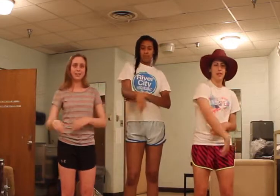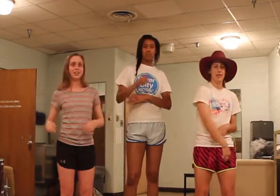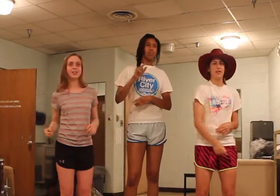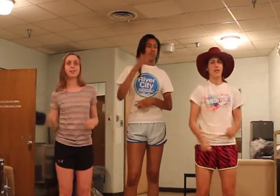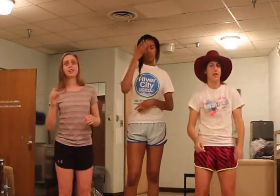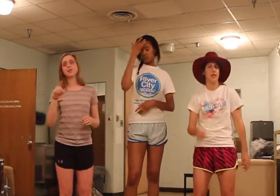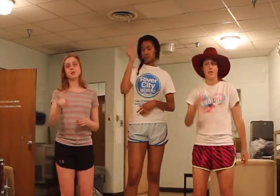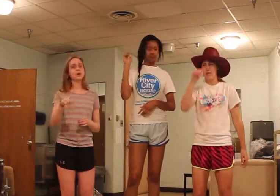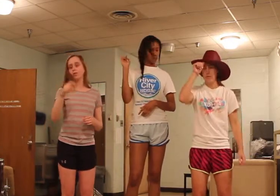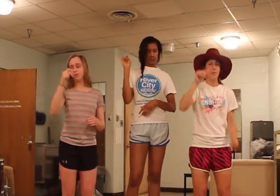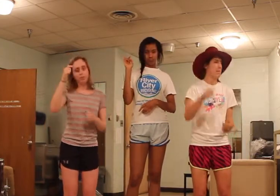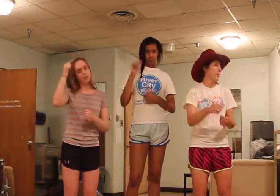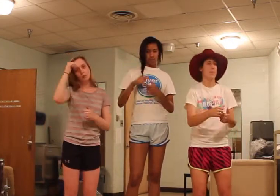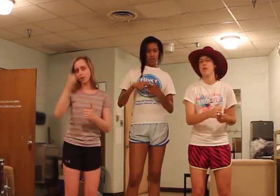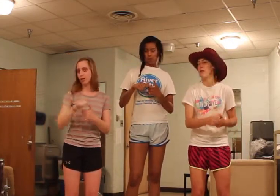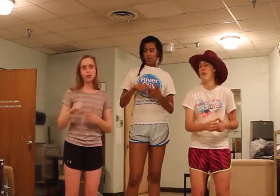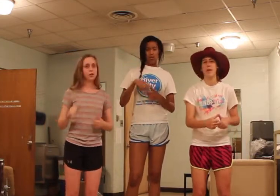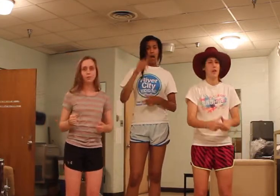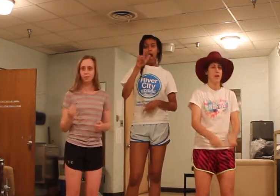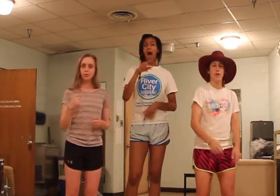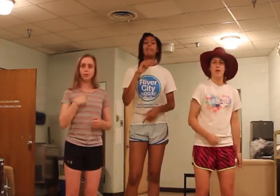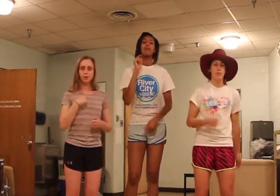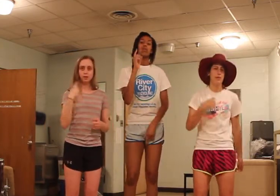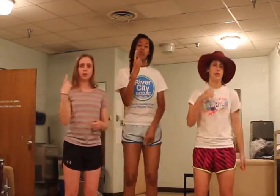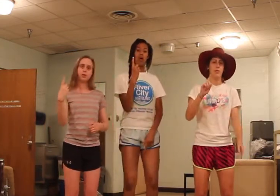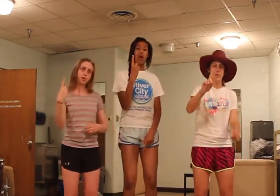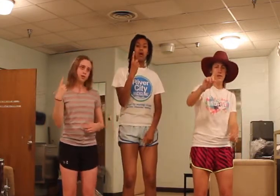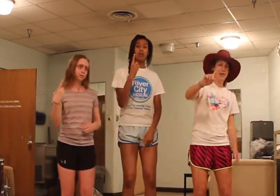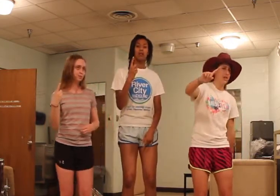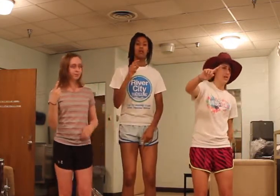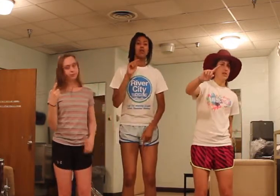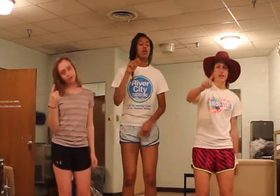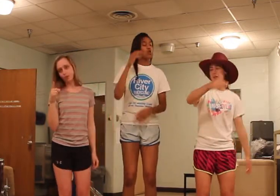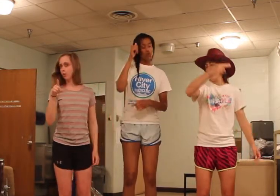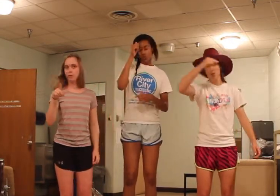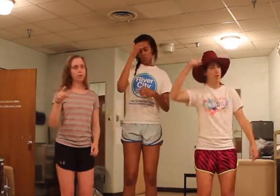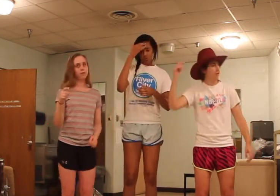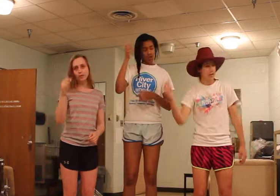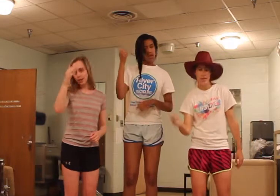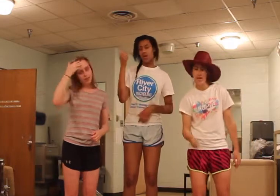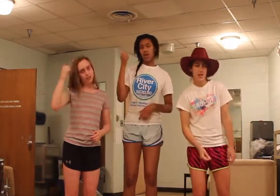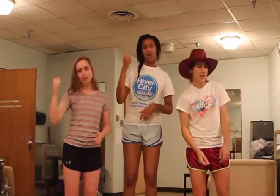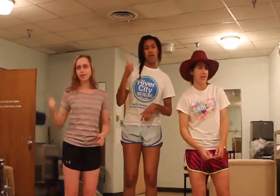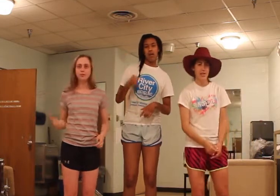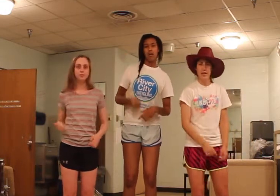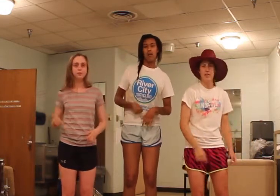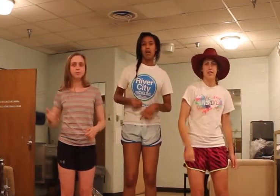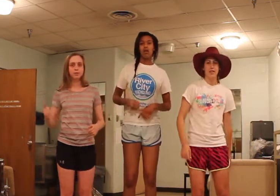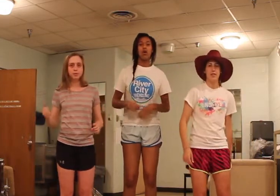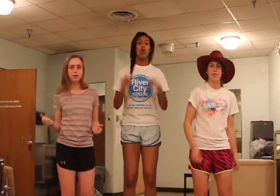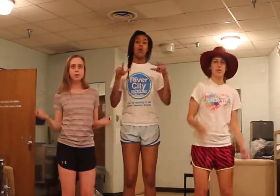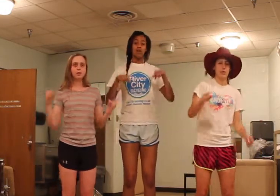You won't remember, I'll be the one You won't forget, it's going